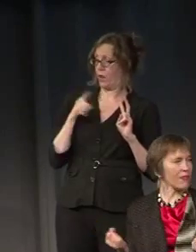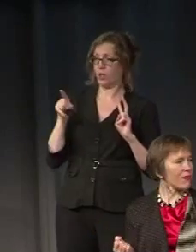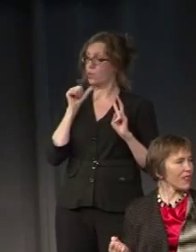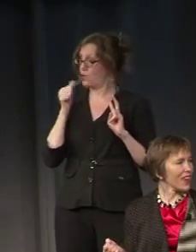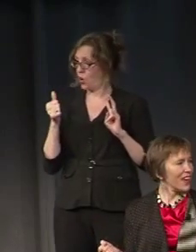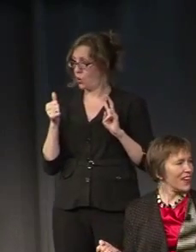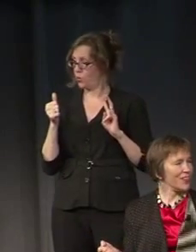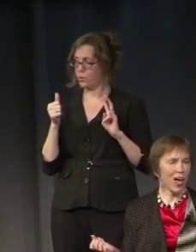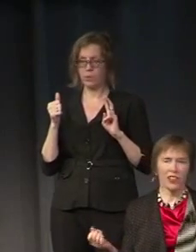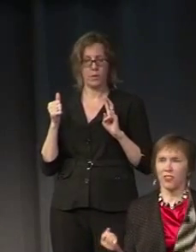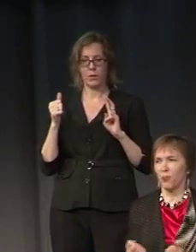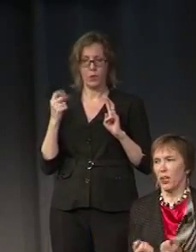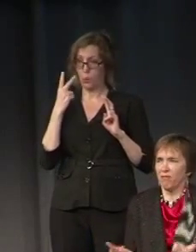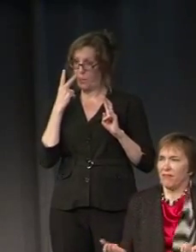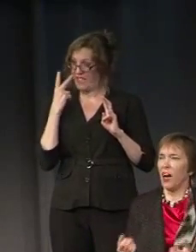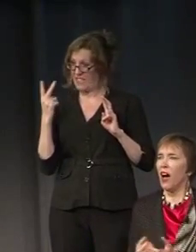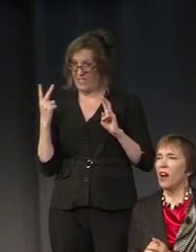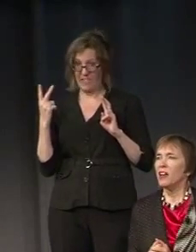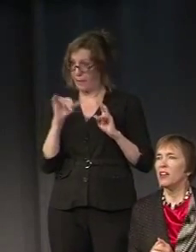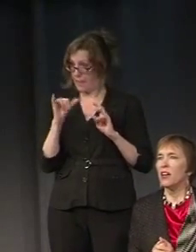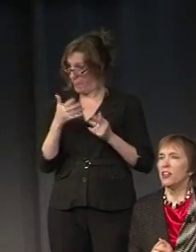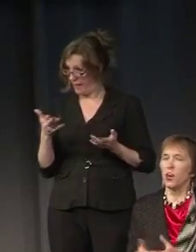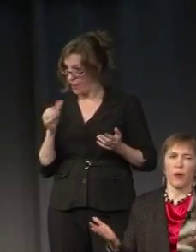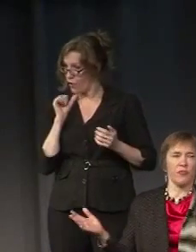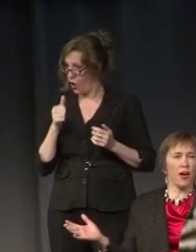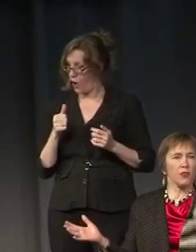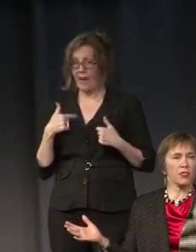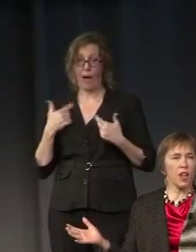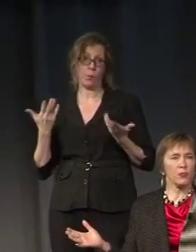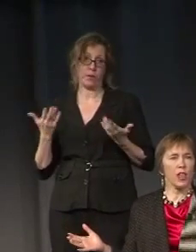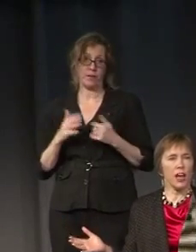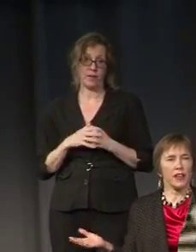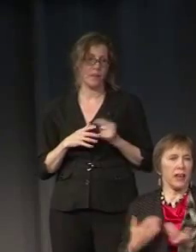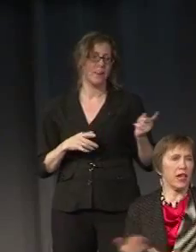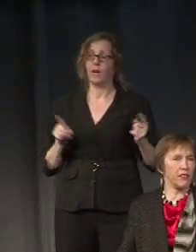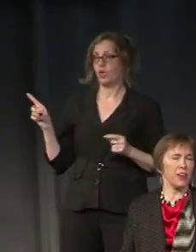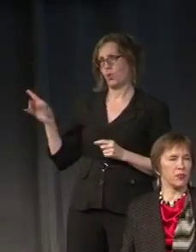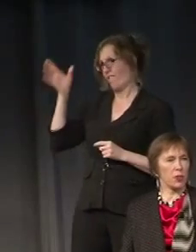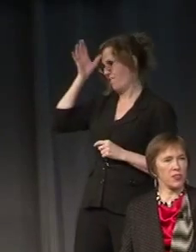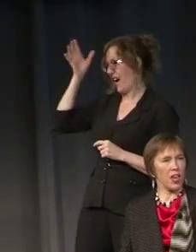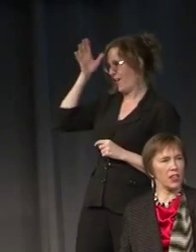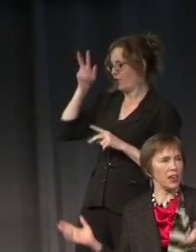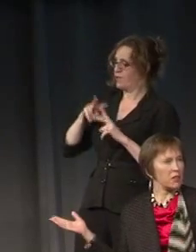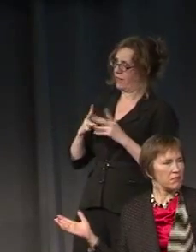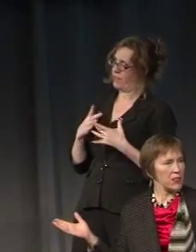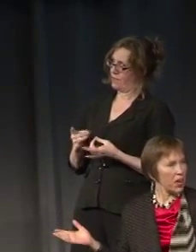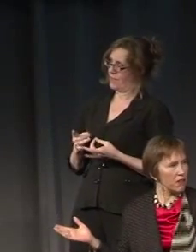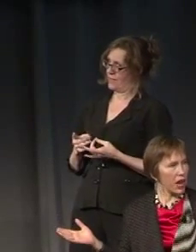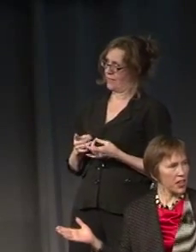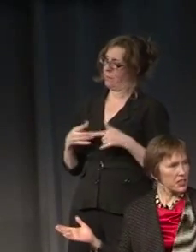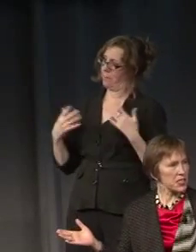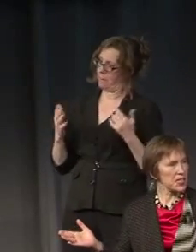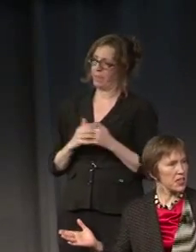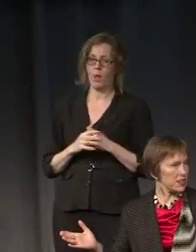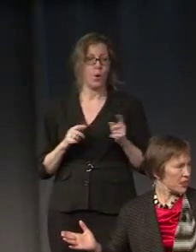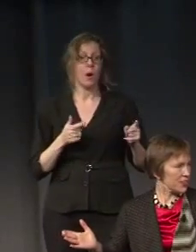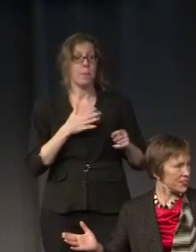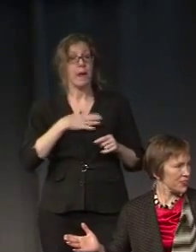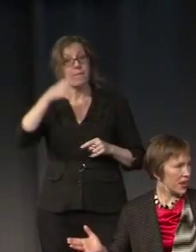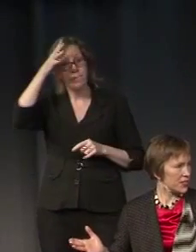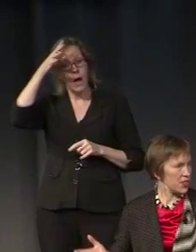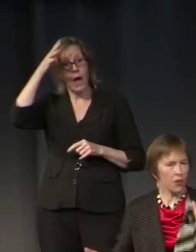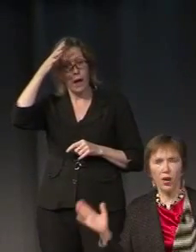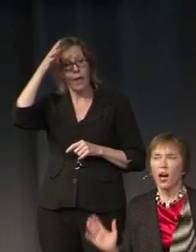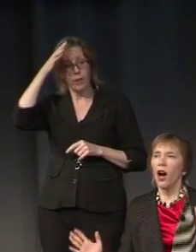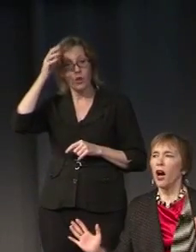you have an interesting partner. Well, I do, but my father was colorblind. I gave that to my son, and yet, I get to see those